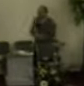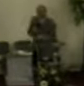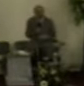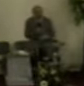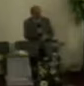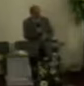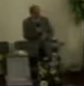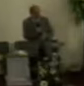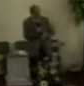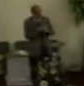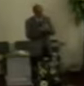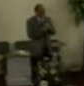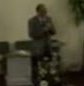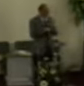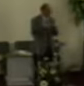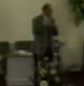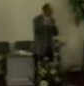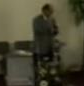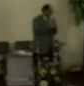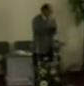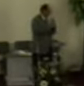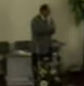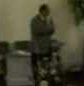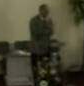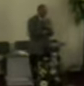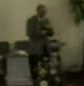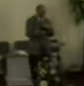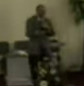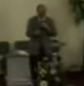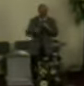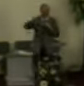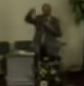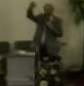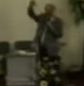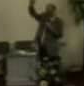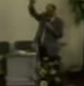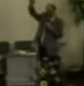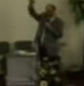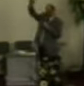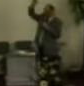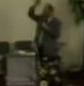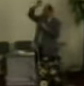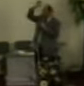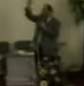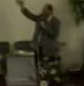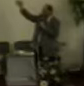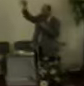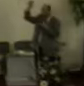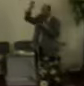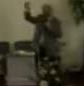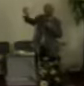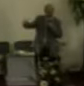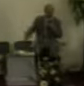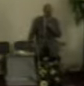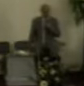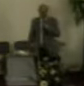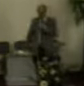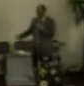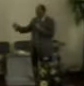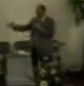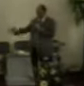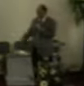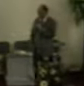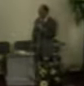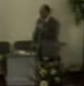message. Amen. It's inspiring tonight. Amen. It's lifting our faith. Thank you tonight.